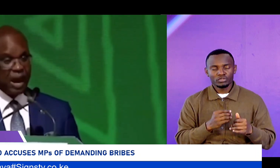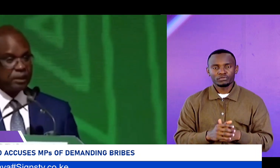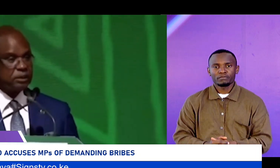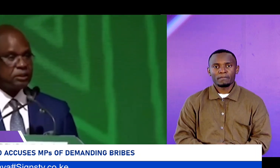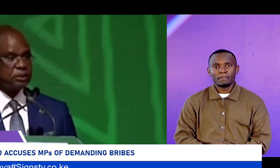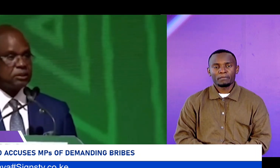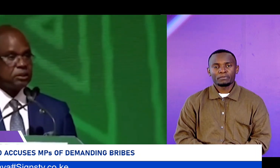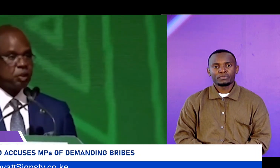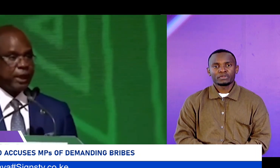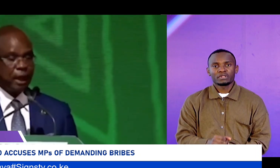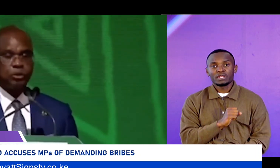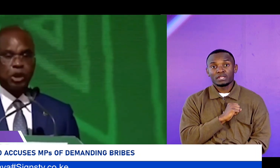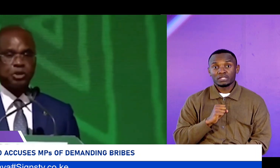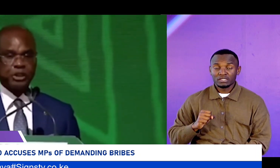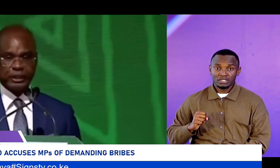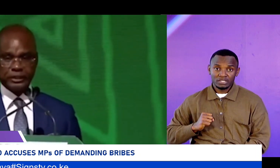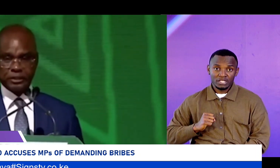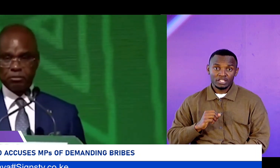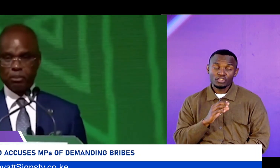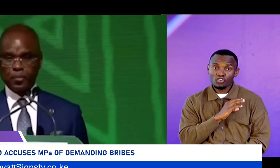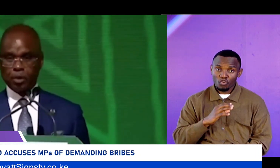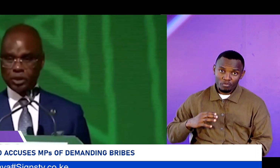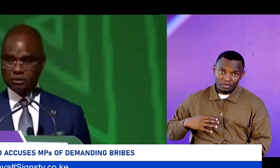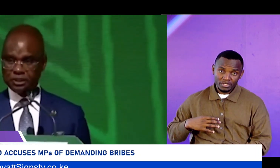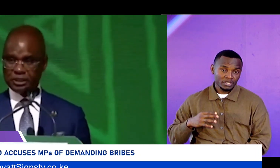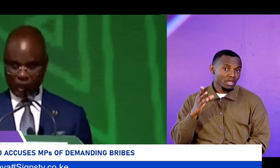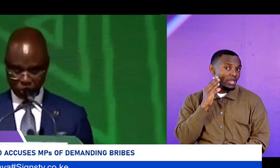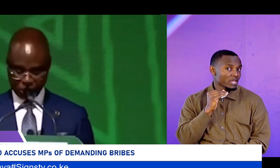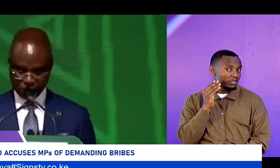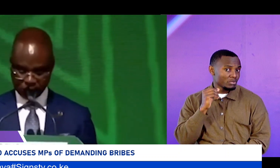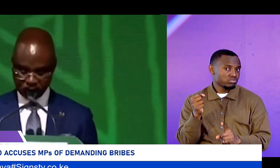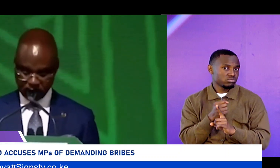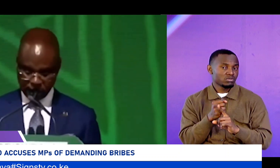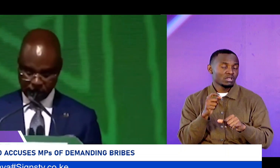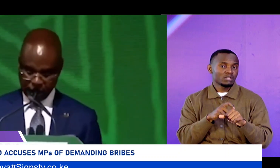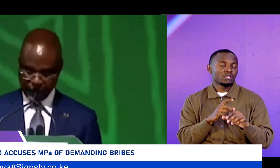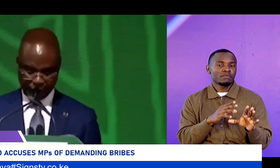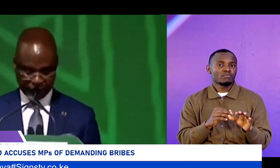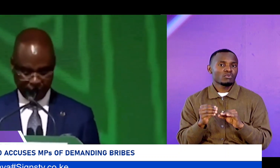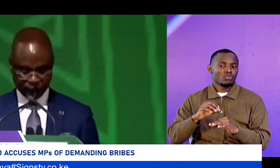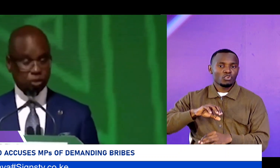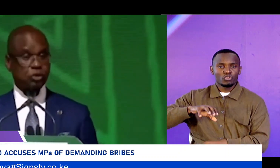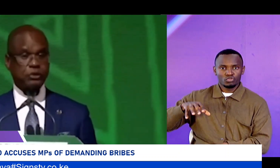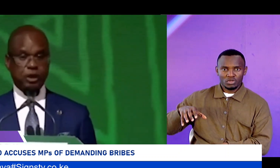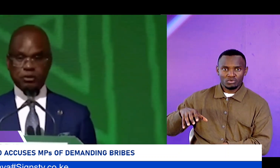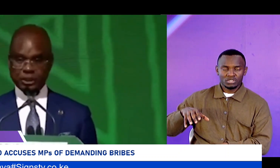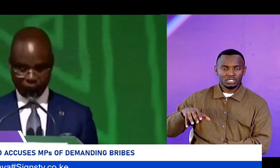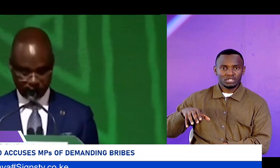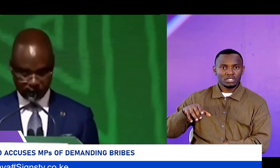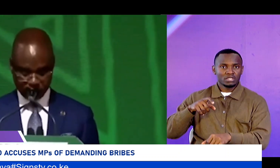had to encounter hostilities when they visit counties in exercise of the oversight